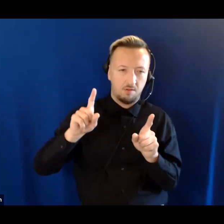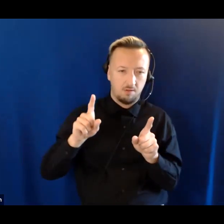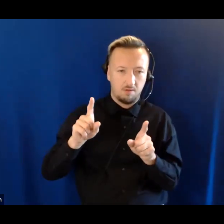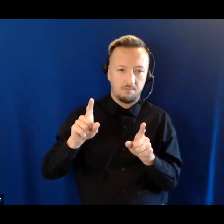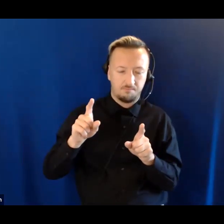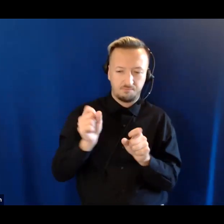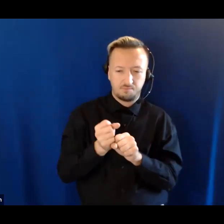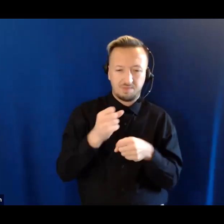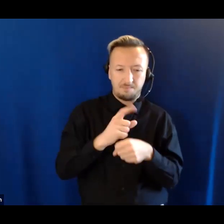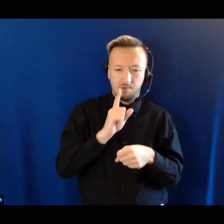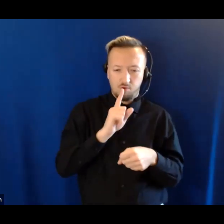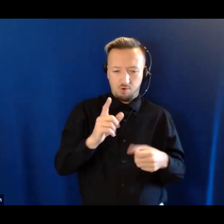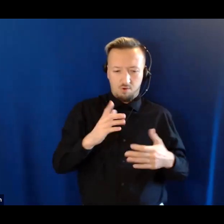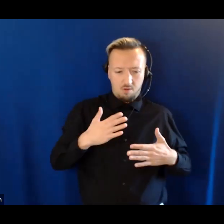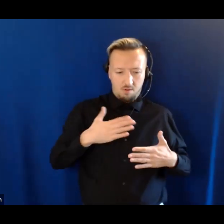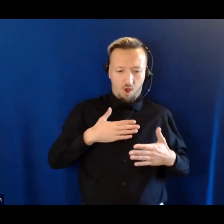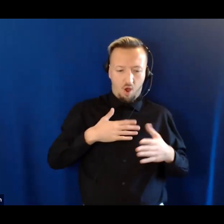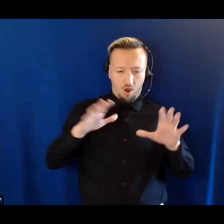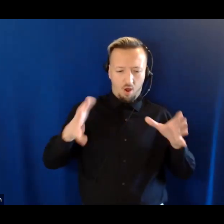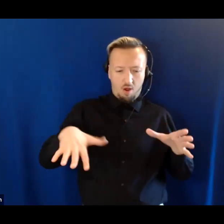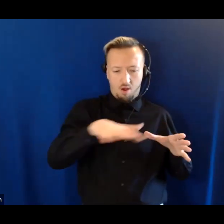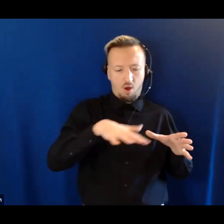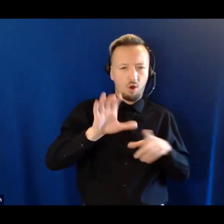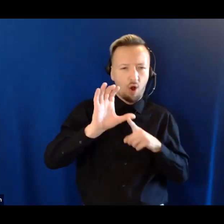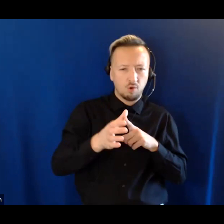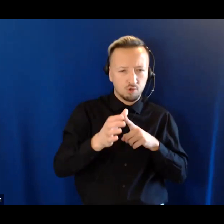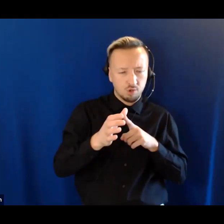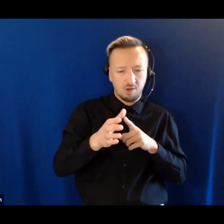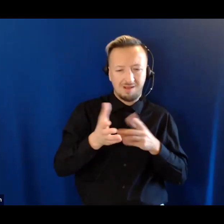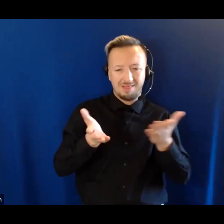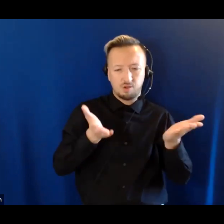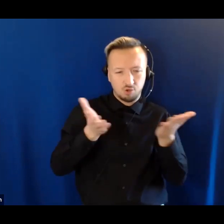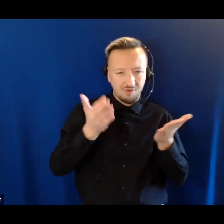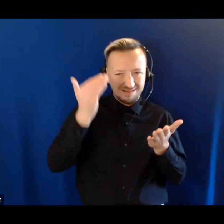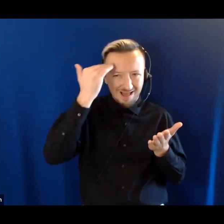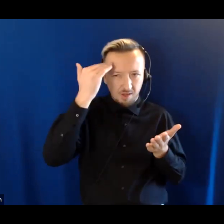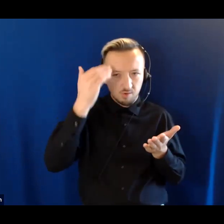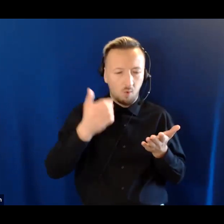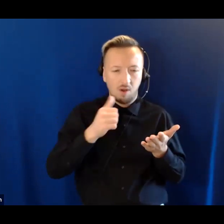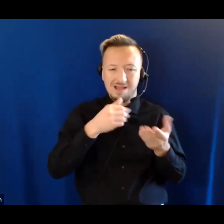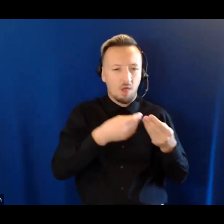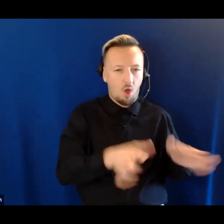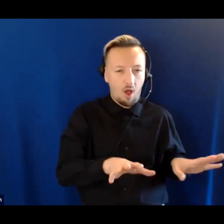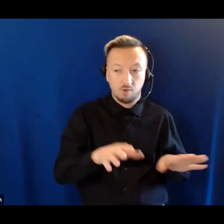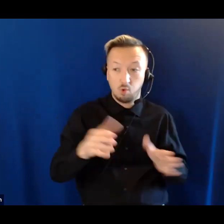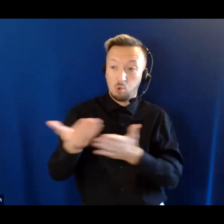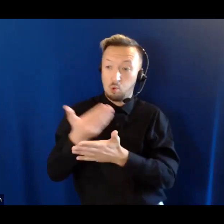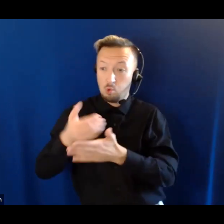our culture and the service knowledge isn't lost when the next generation of leaders takes over.